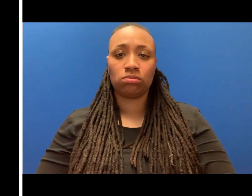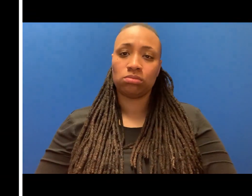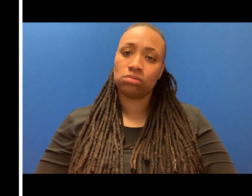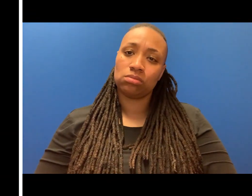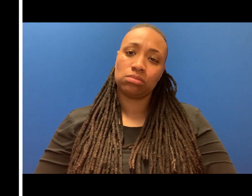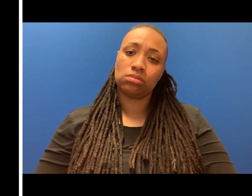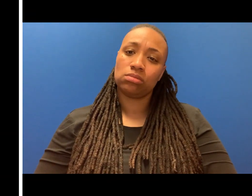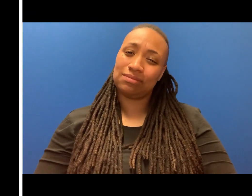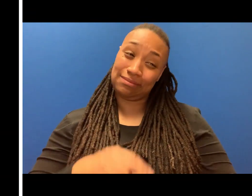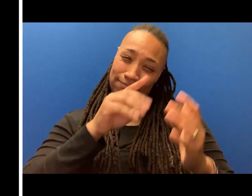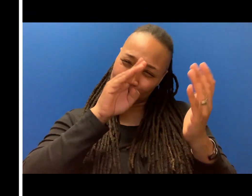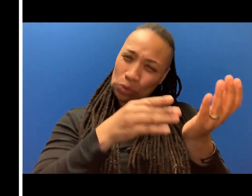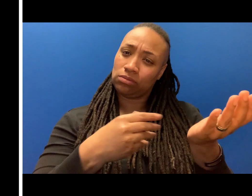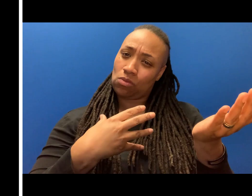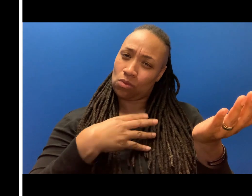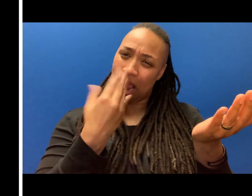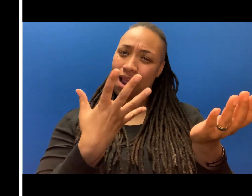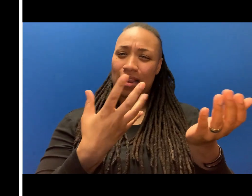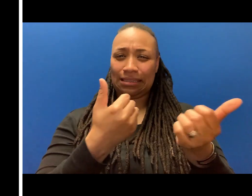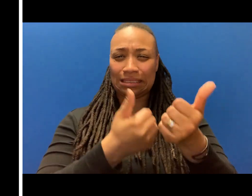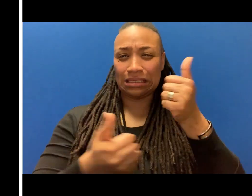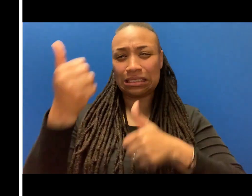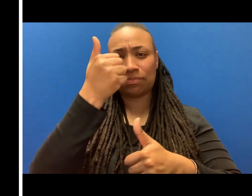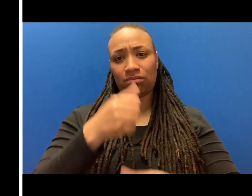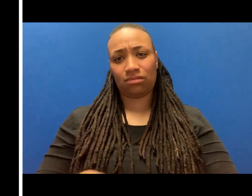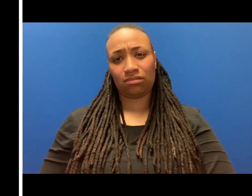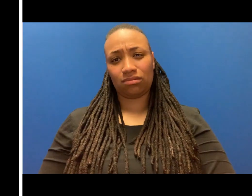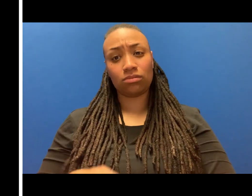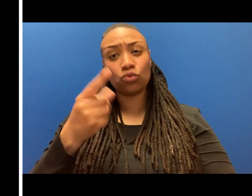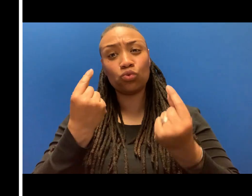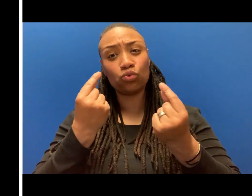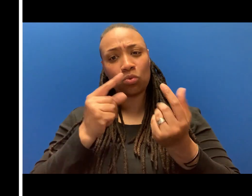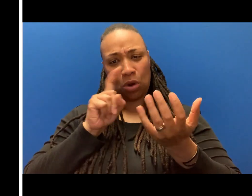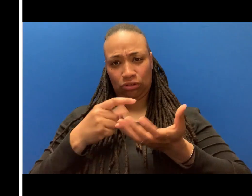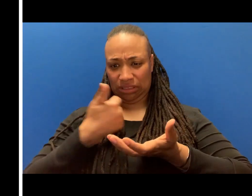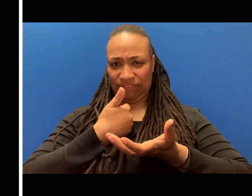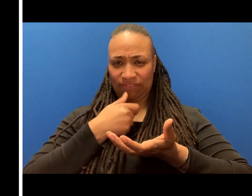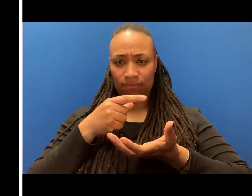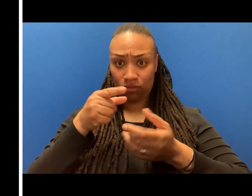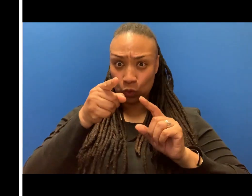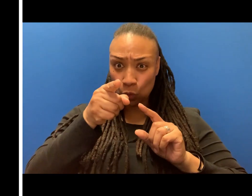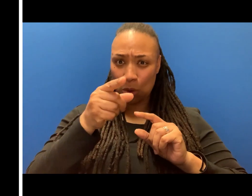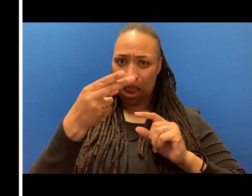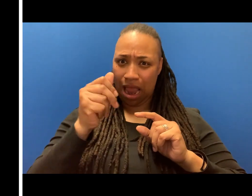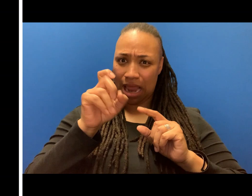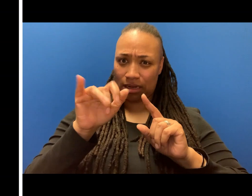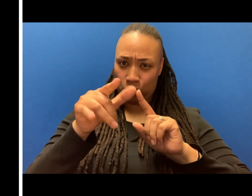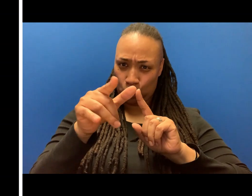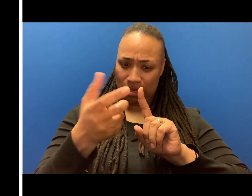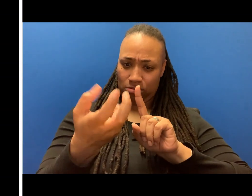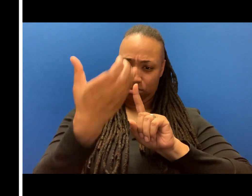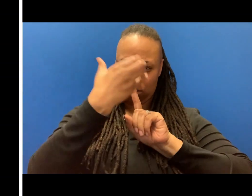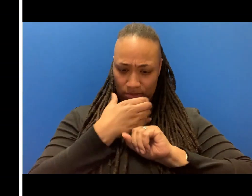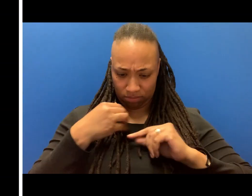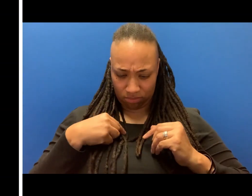this conversation is white supremacy. We are sick. And don't not include yourself when you're talking to